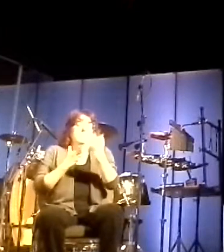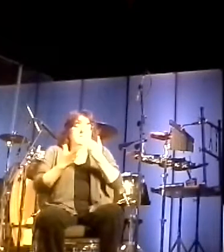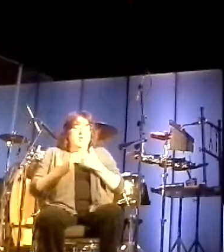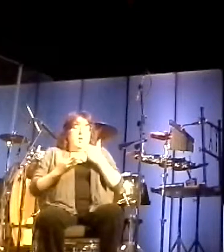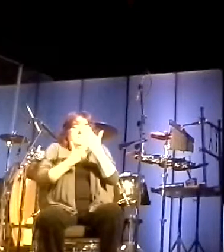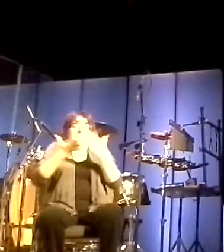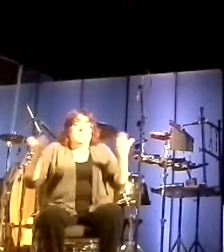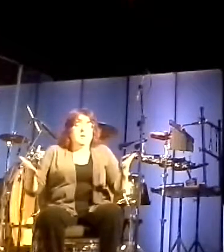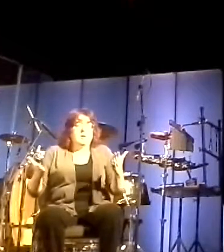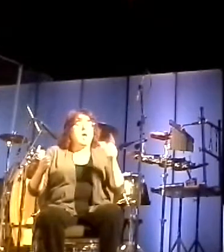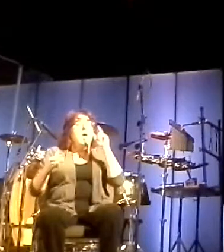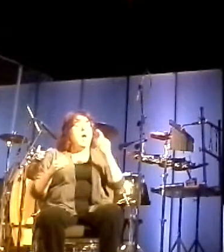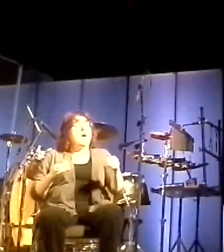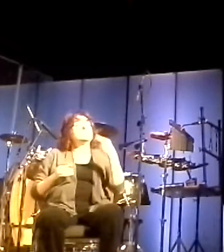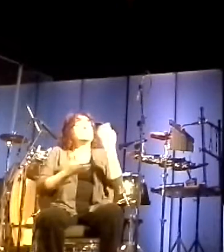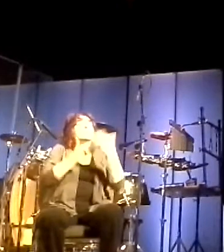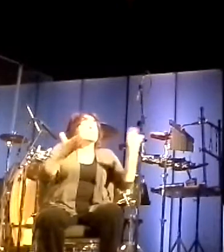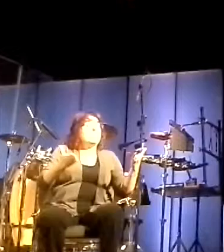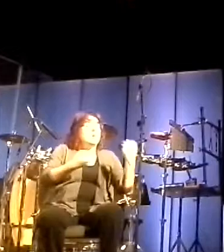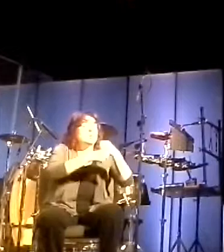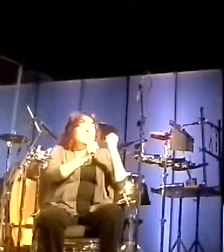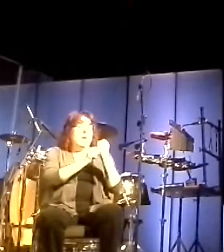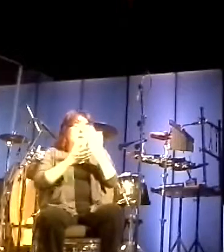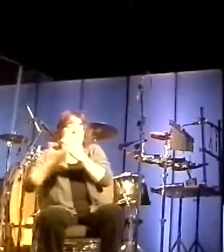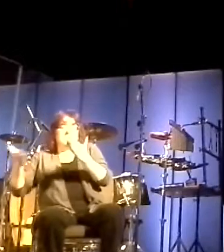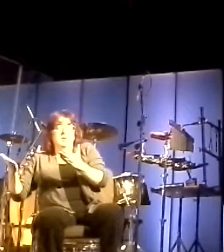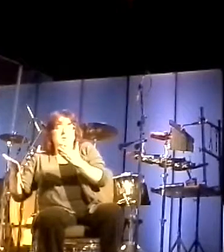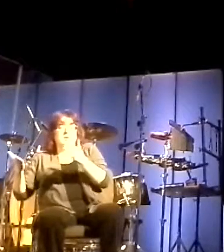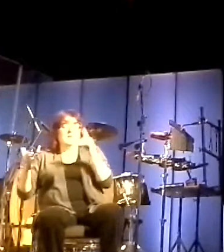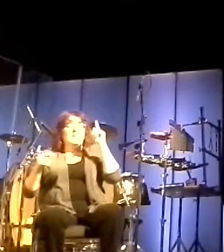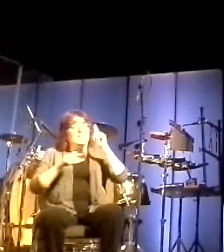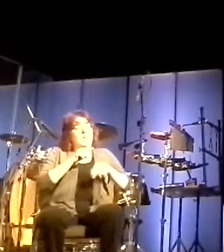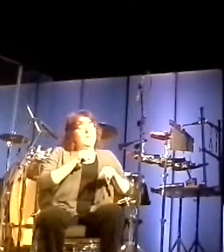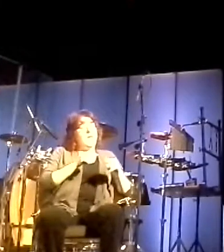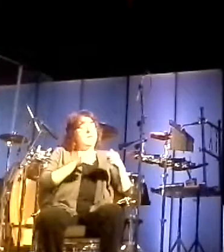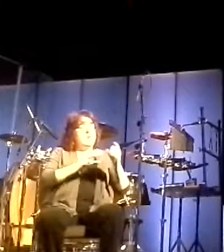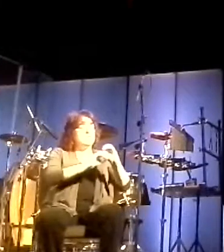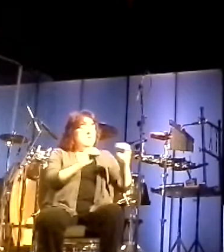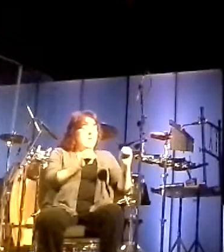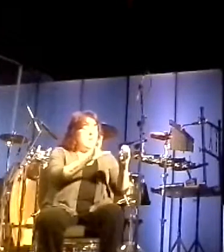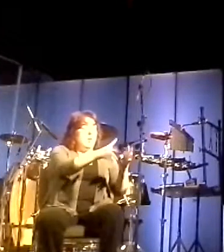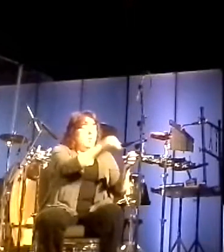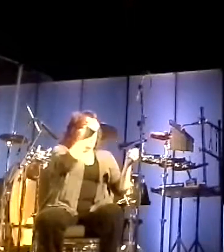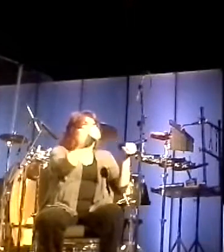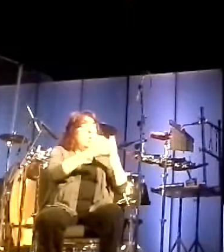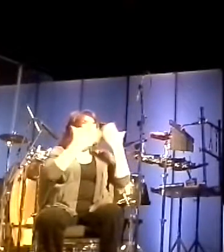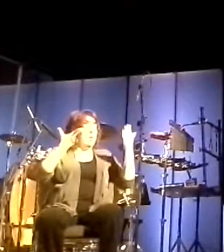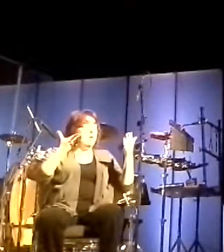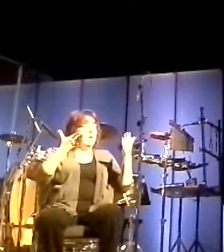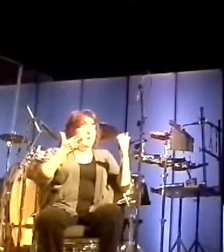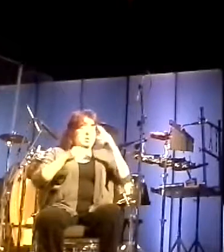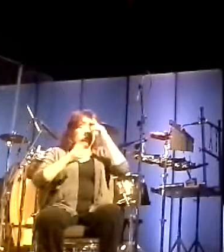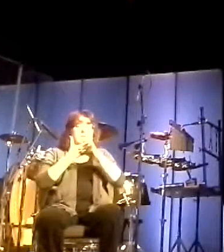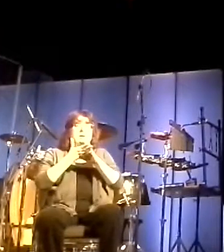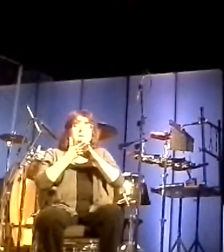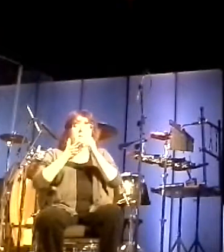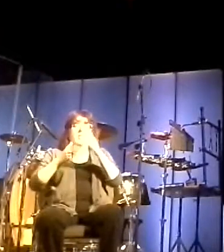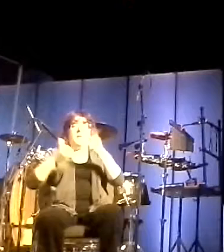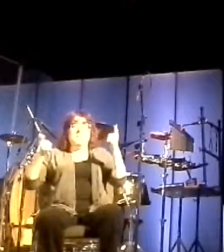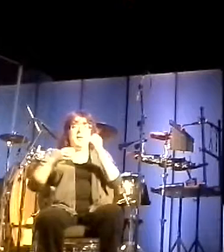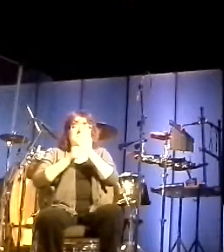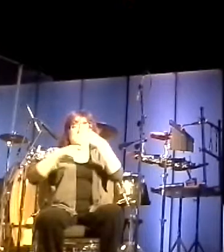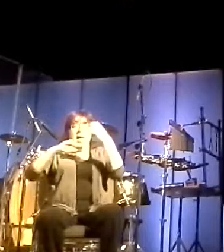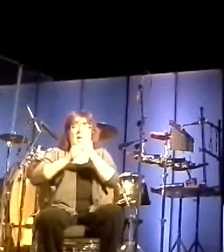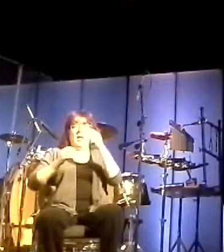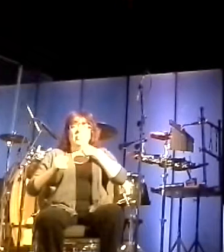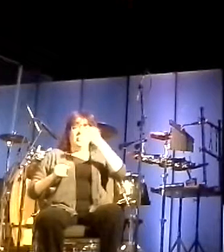have something. There has to be something to make something. You can't get nothing out of thin air. Even if you believe in the Big Bang Theory, here's